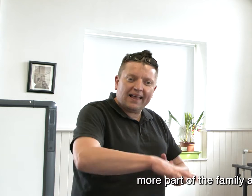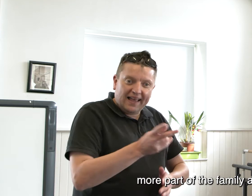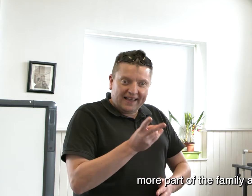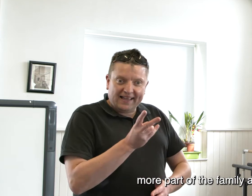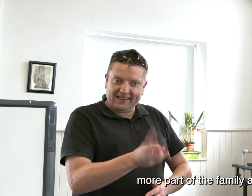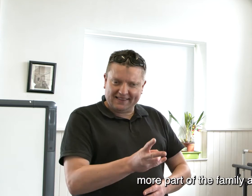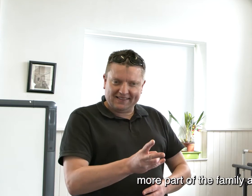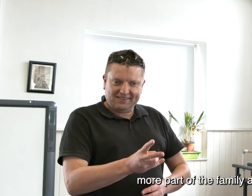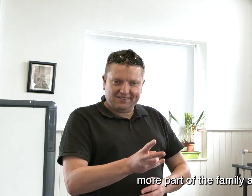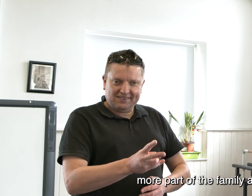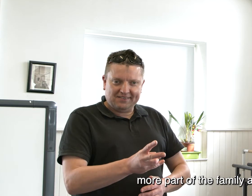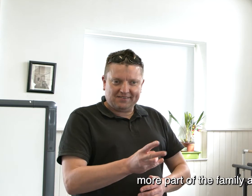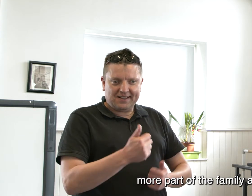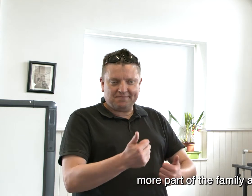part of the family again.